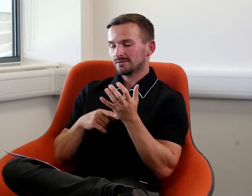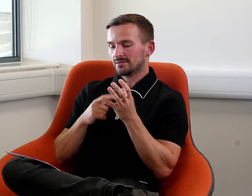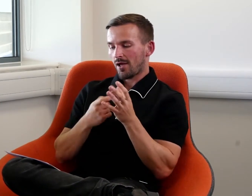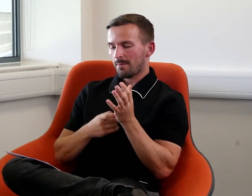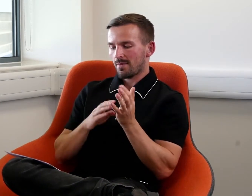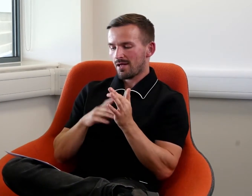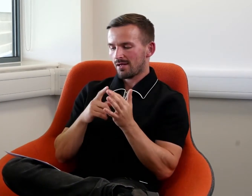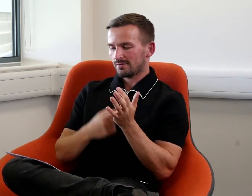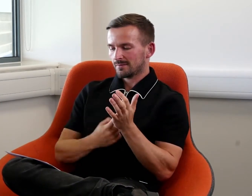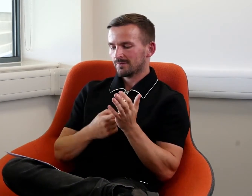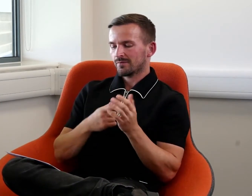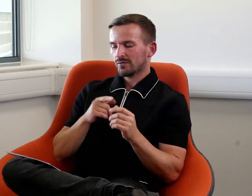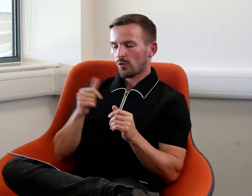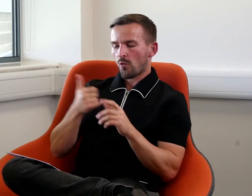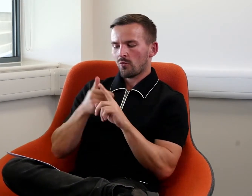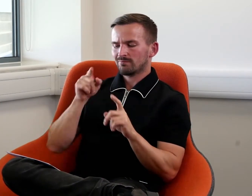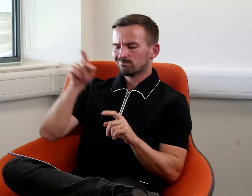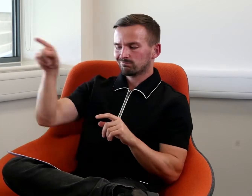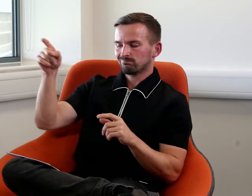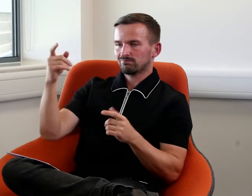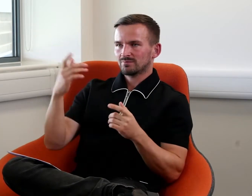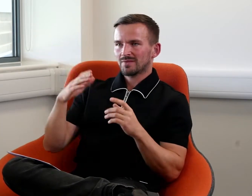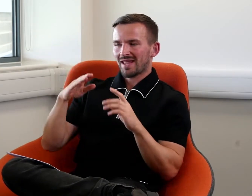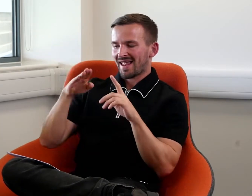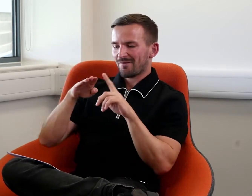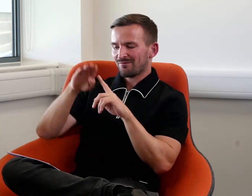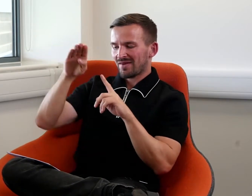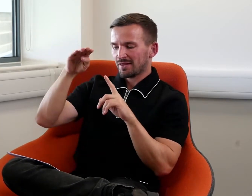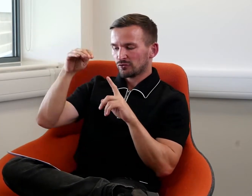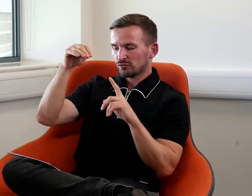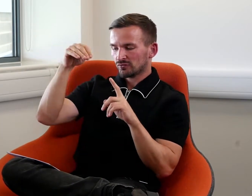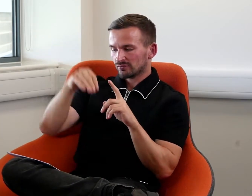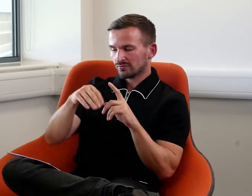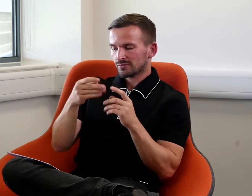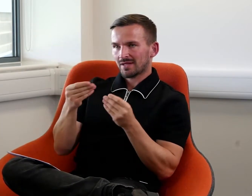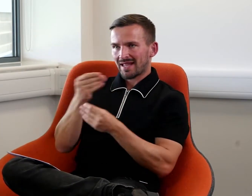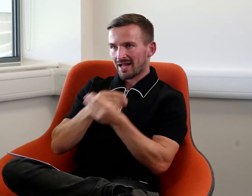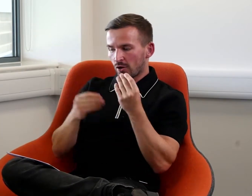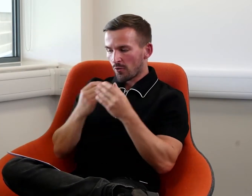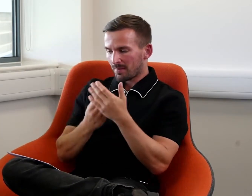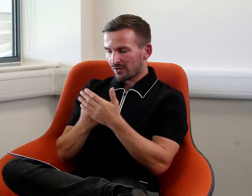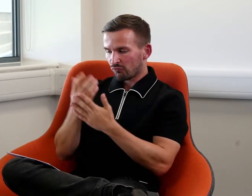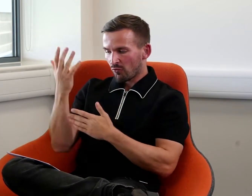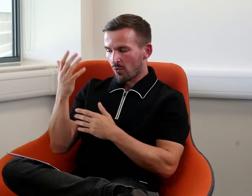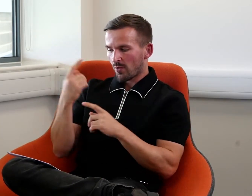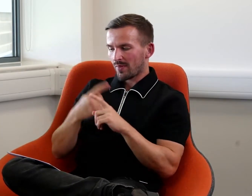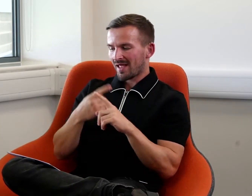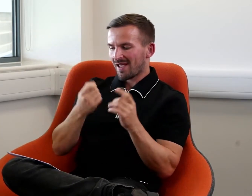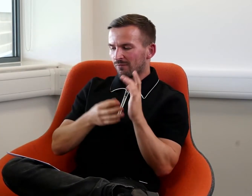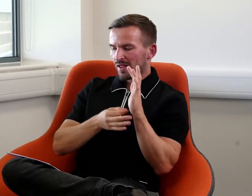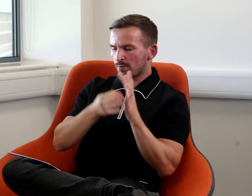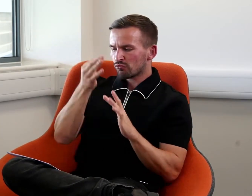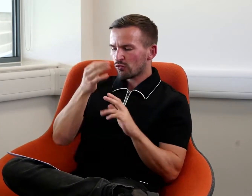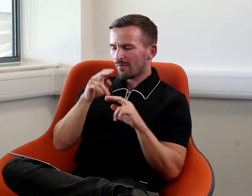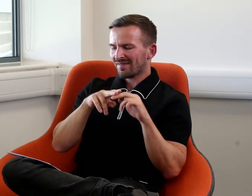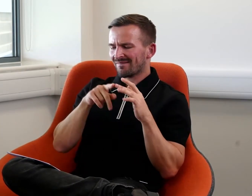And so with the sort of support of Keir Starmer, we've obviously got the issues with the economic